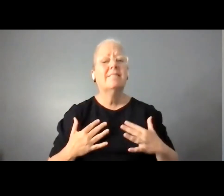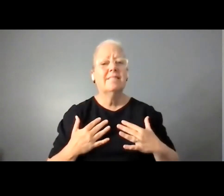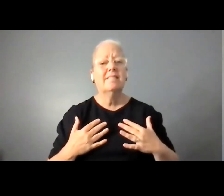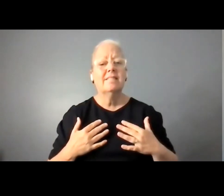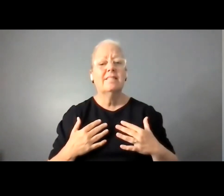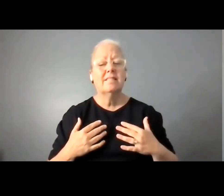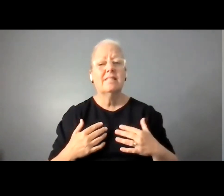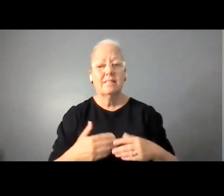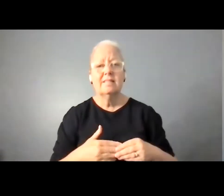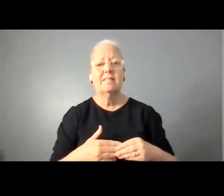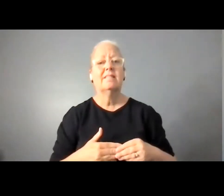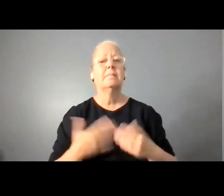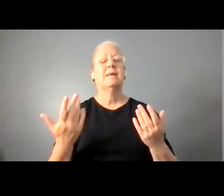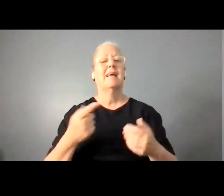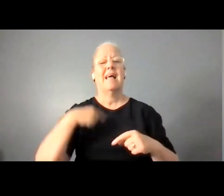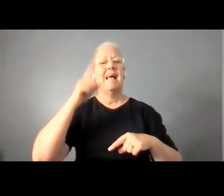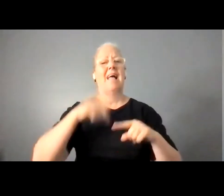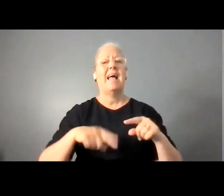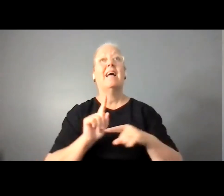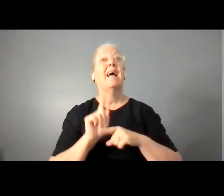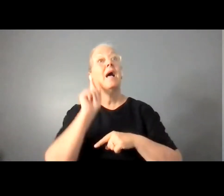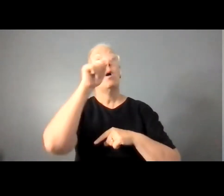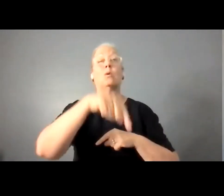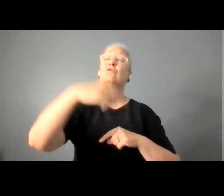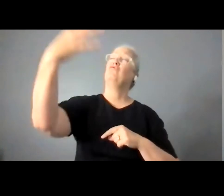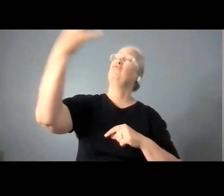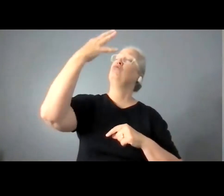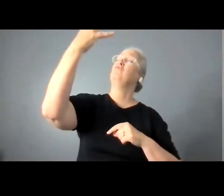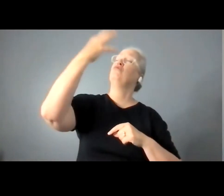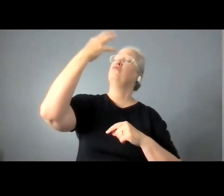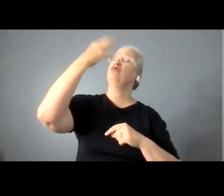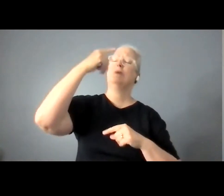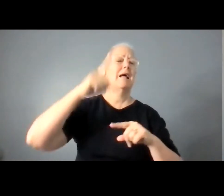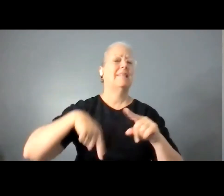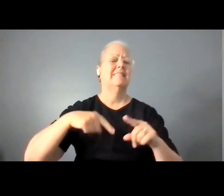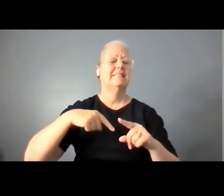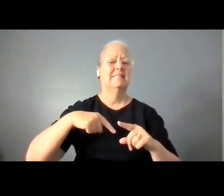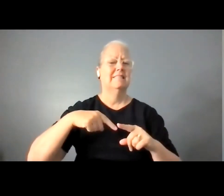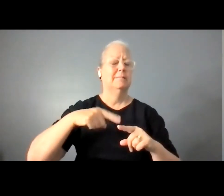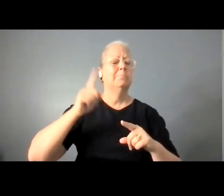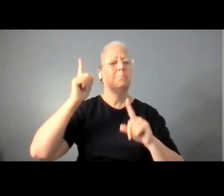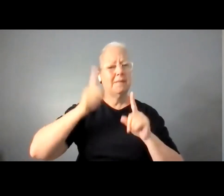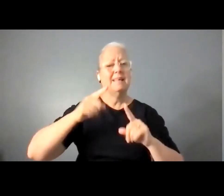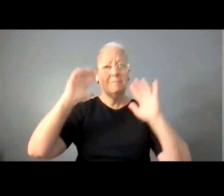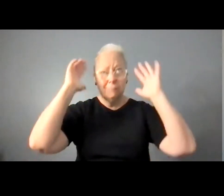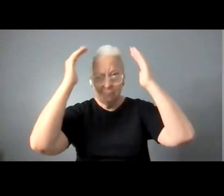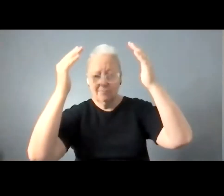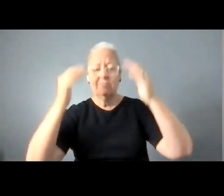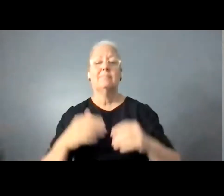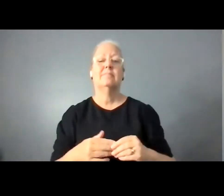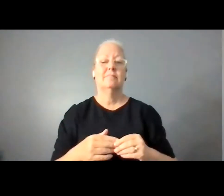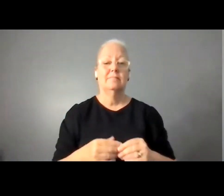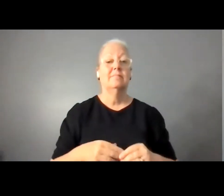of sun. So we can't be committed in the work they do, especially in our community, we